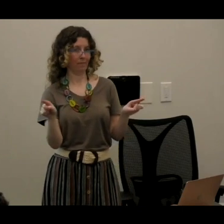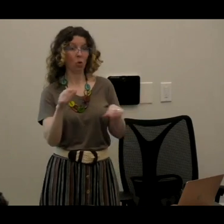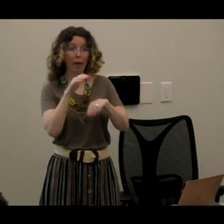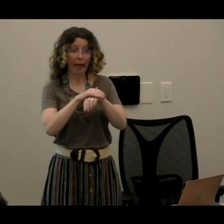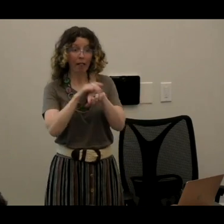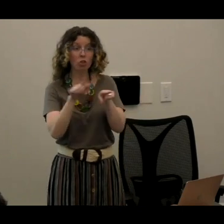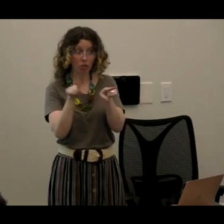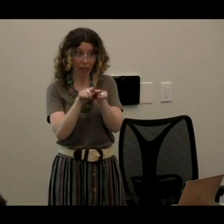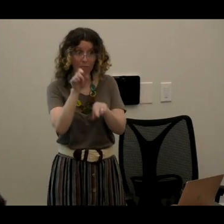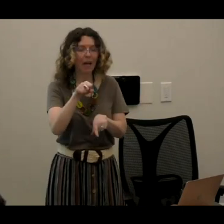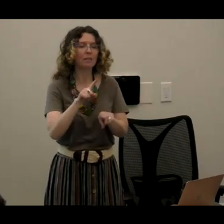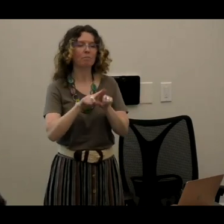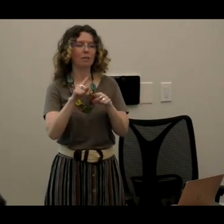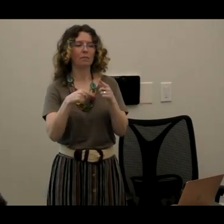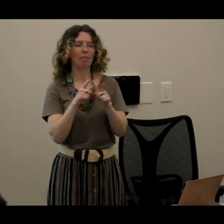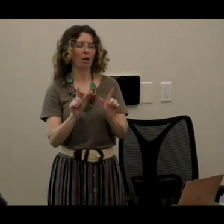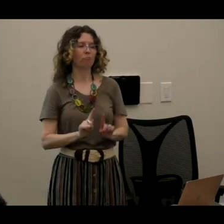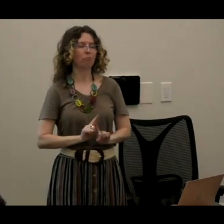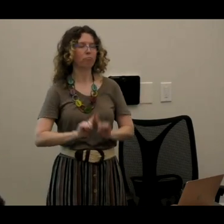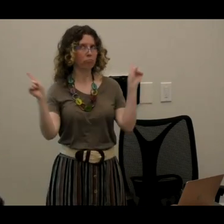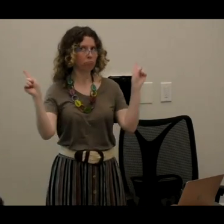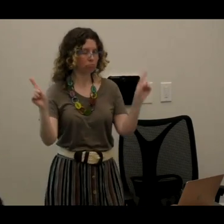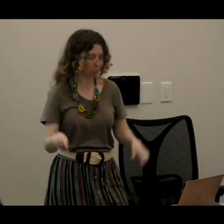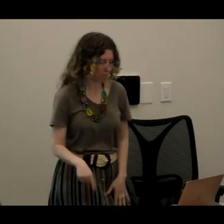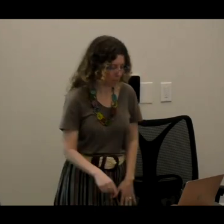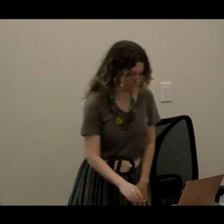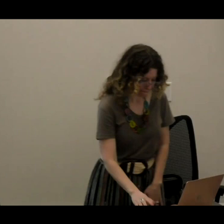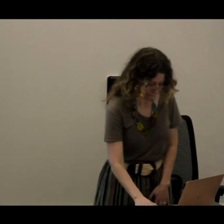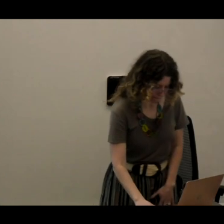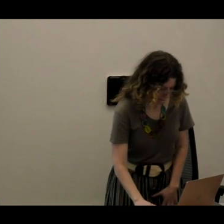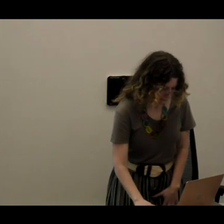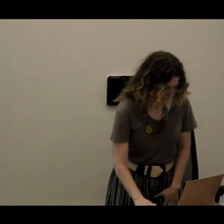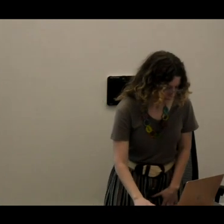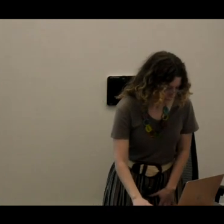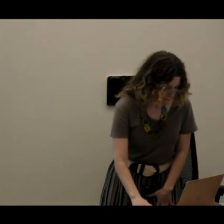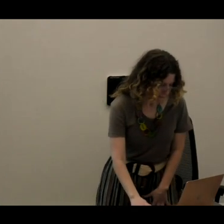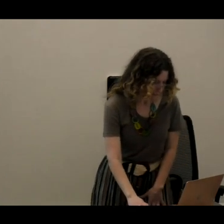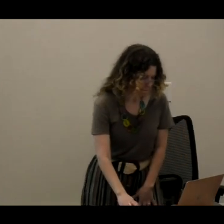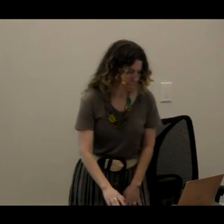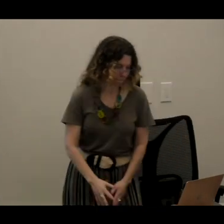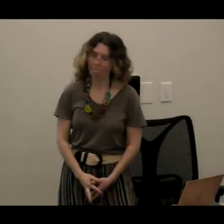different based on the family and the education systems. So the sign language systems are very different.